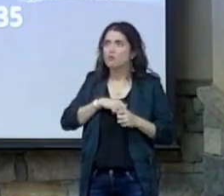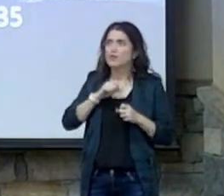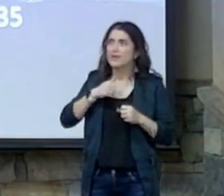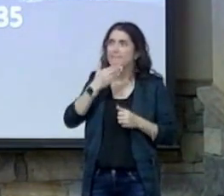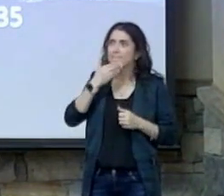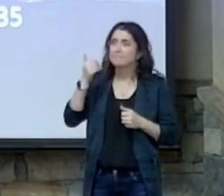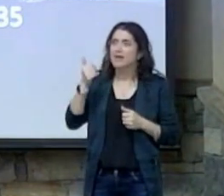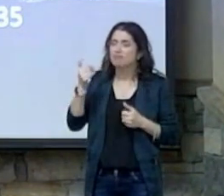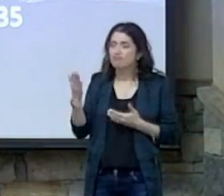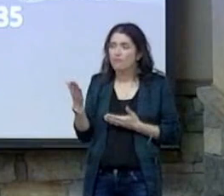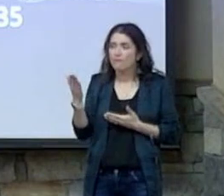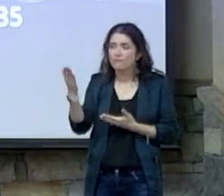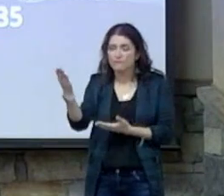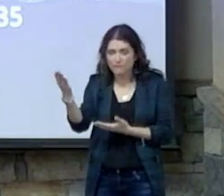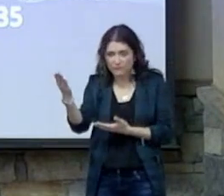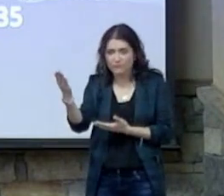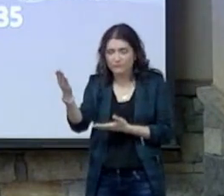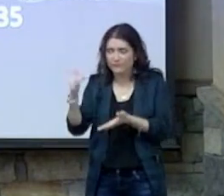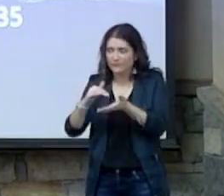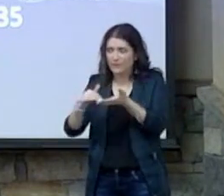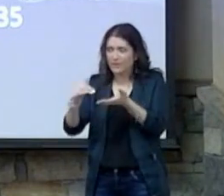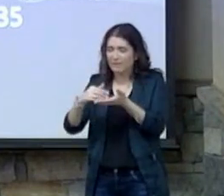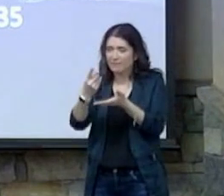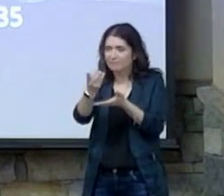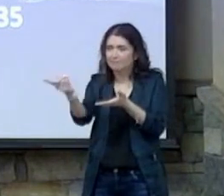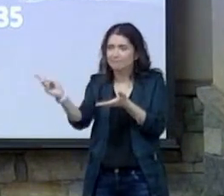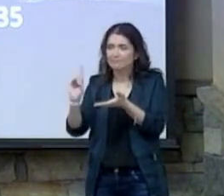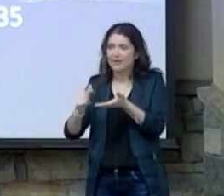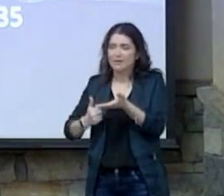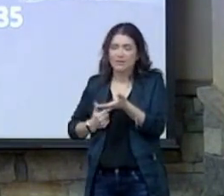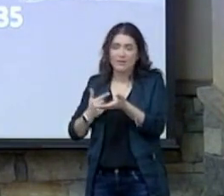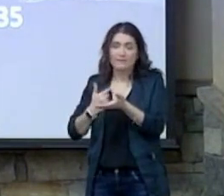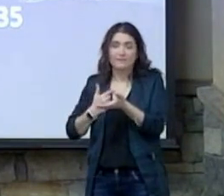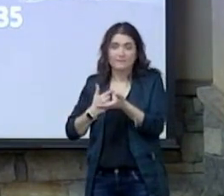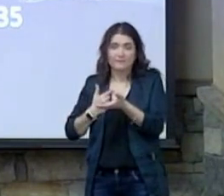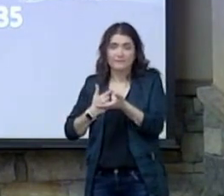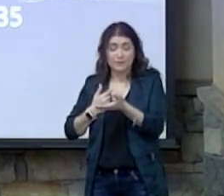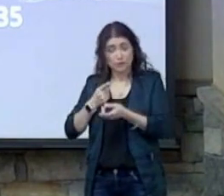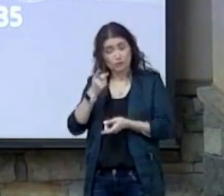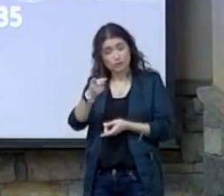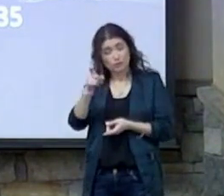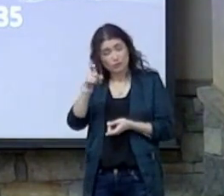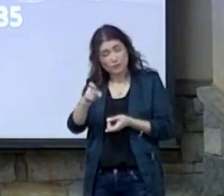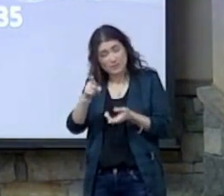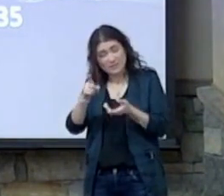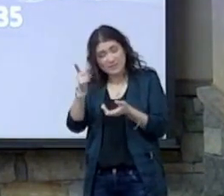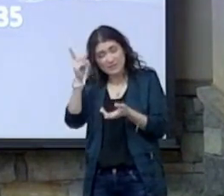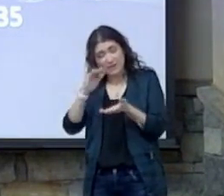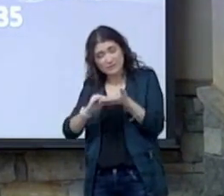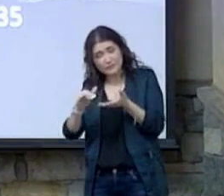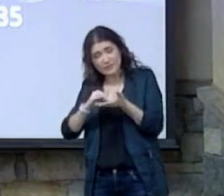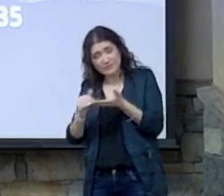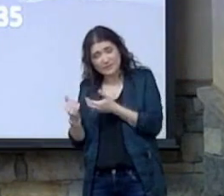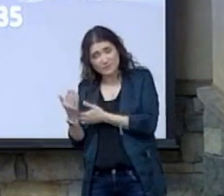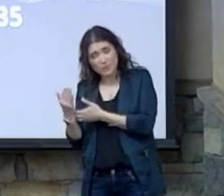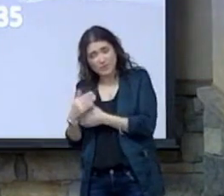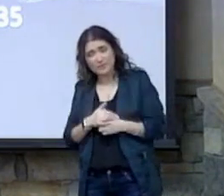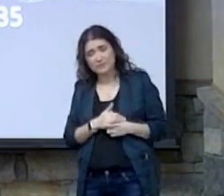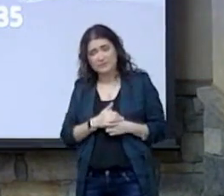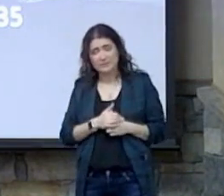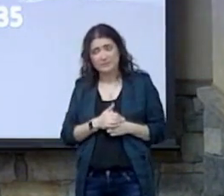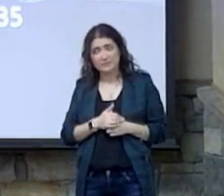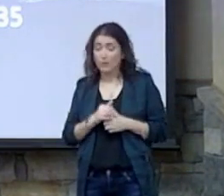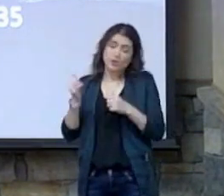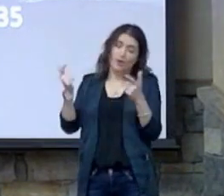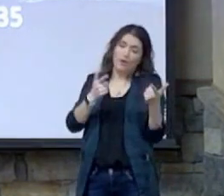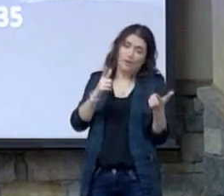extend forgiveness to those in our lives. Do you need God's forgiveness this morning? We all